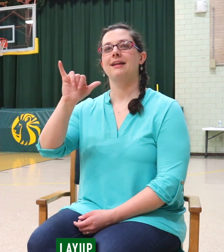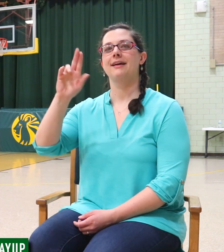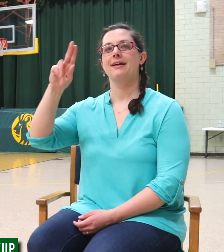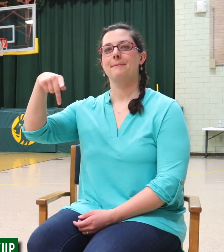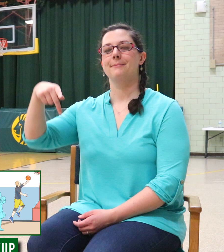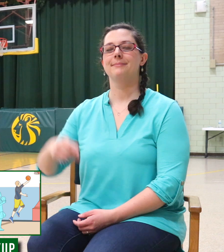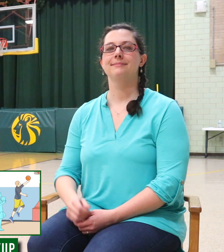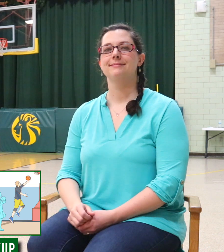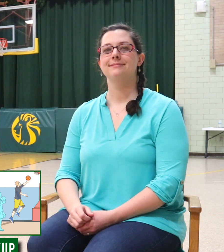Layup.